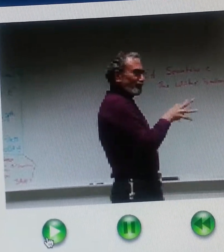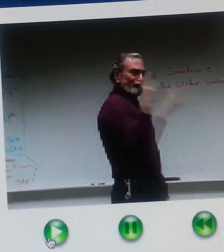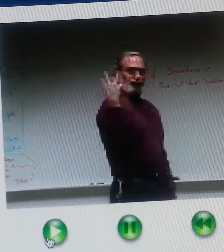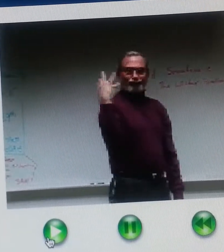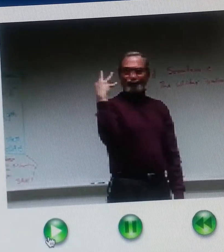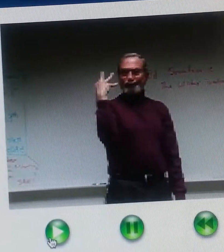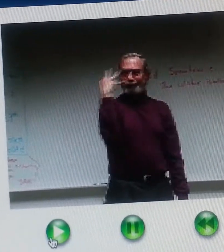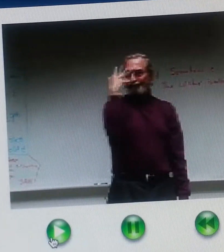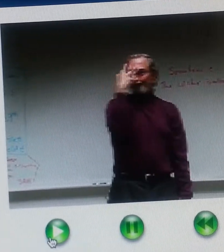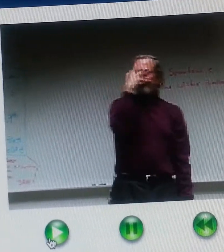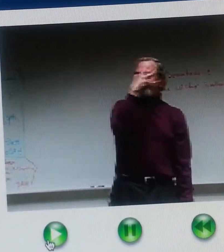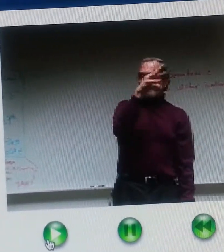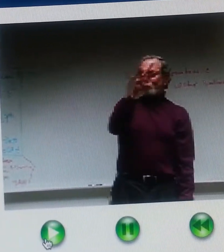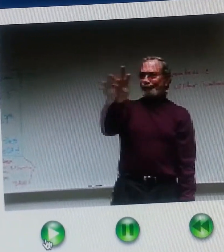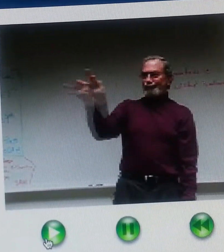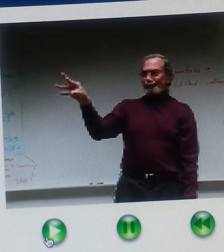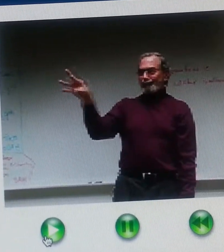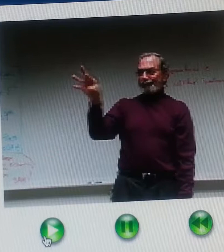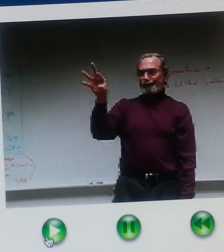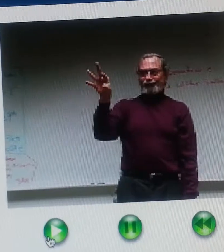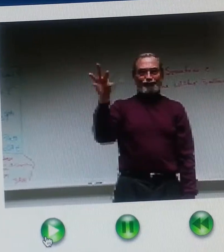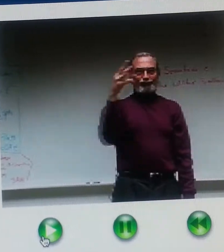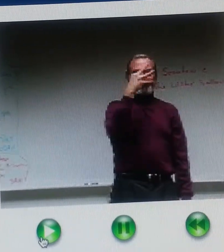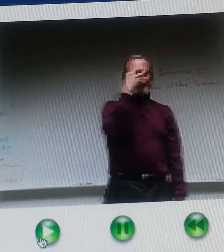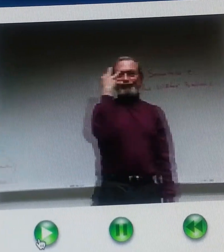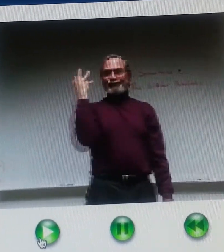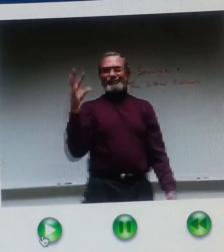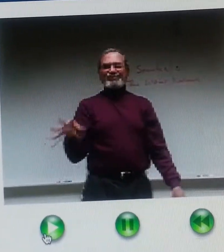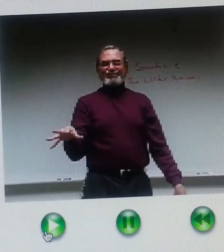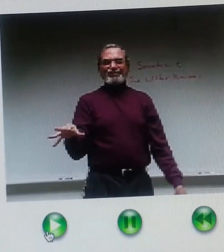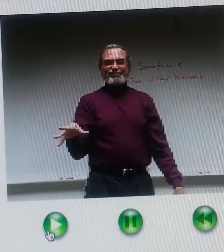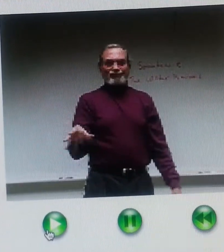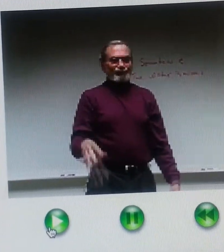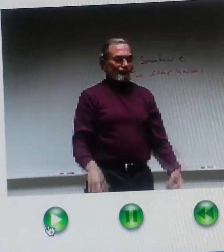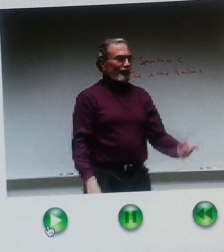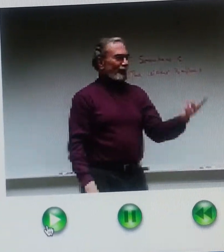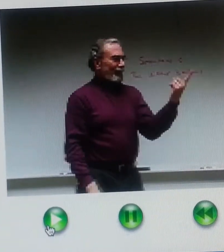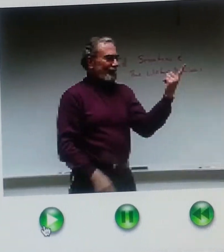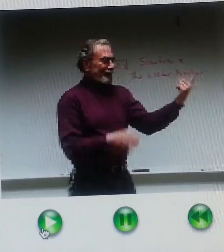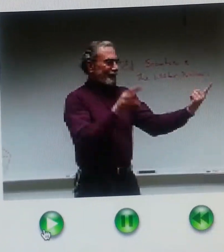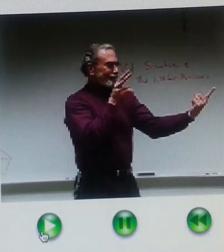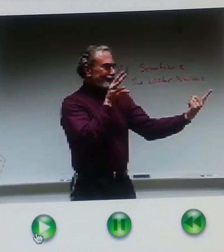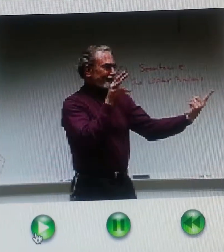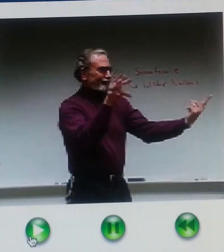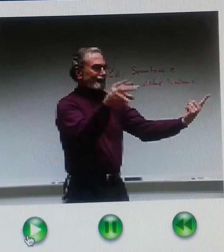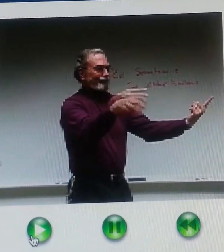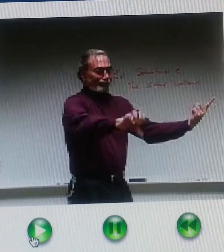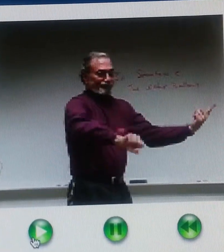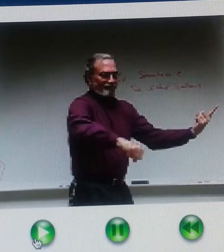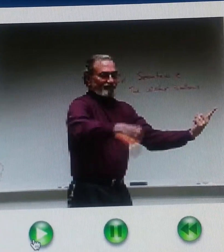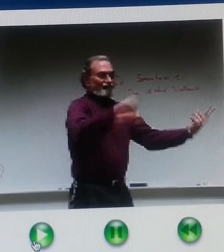with a flashlight. And there it was, the flashlight shining in all of our faces as we sat there.